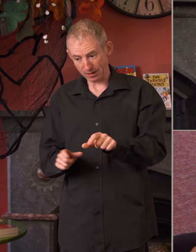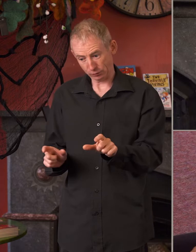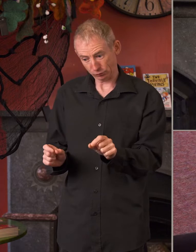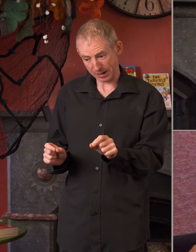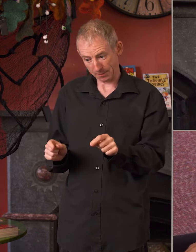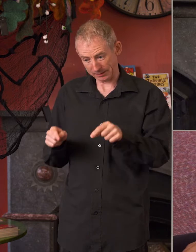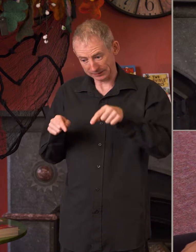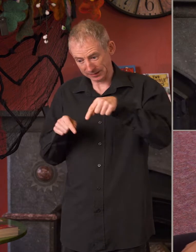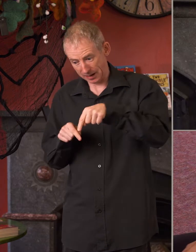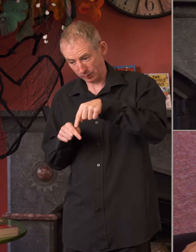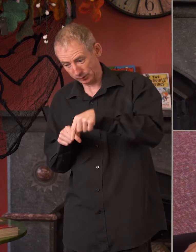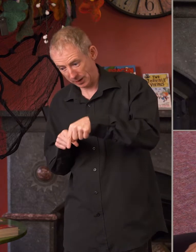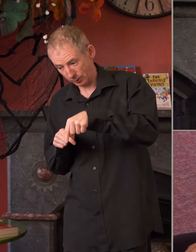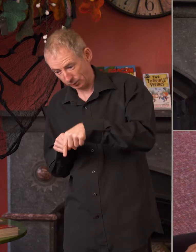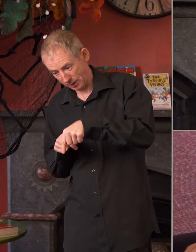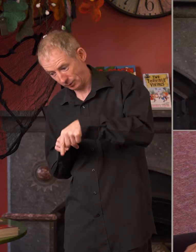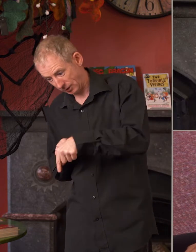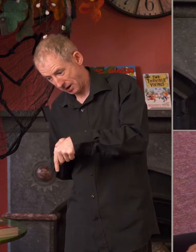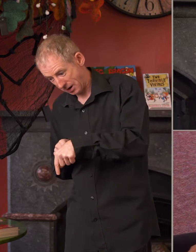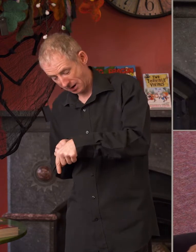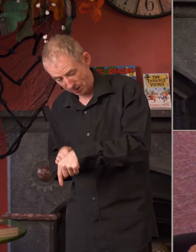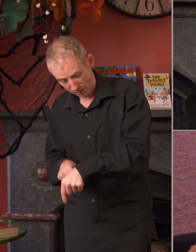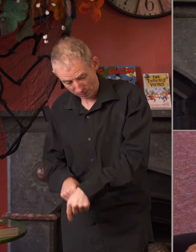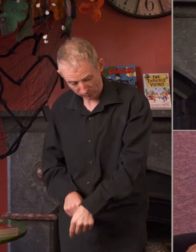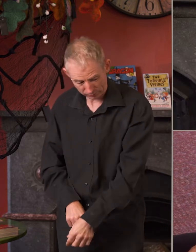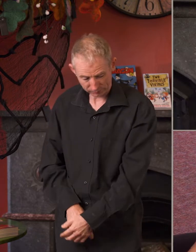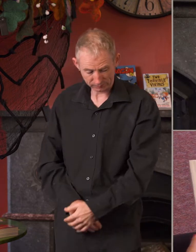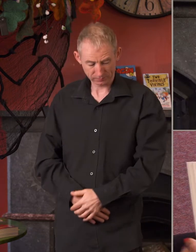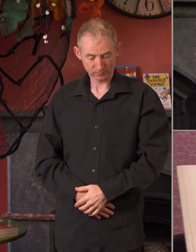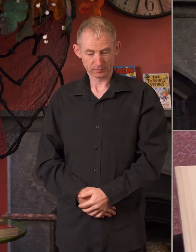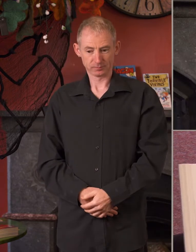Down, down, down they go.